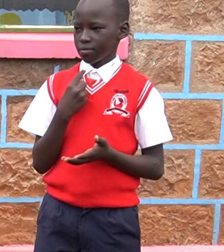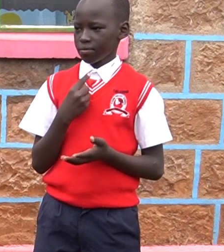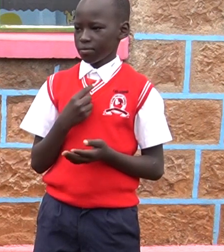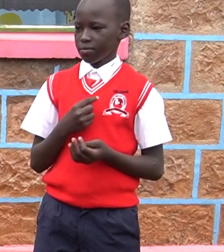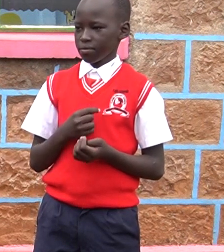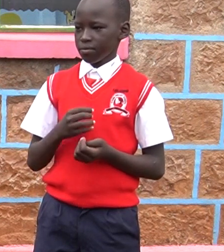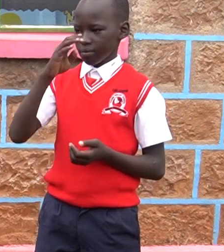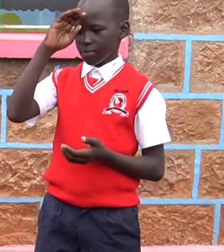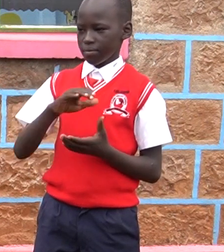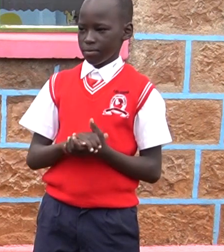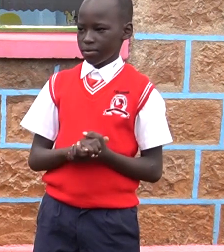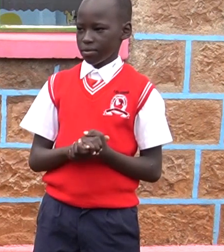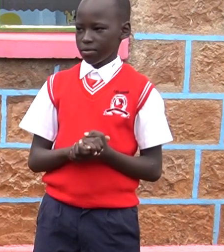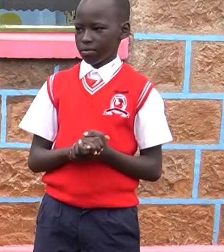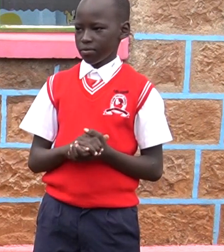whoever